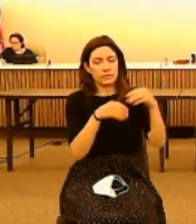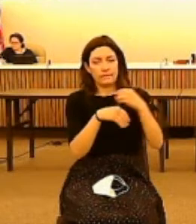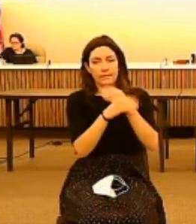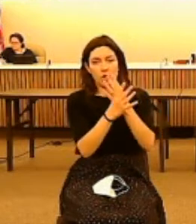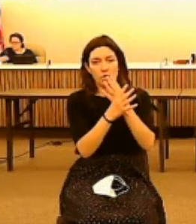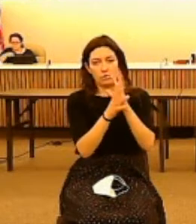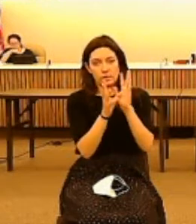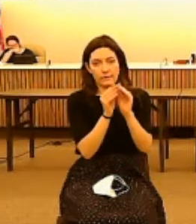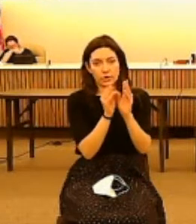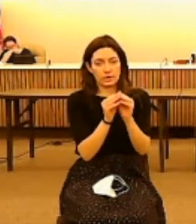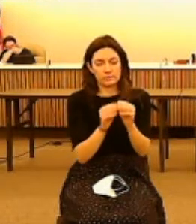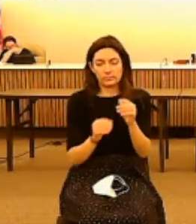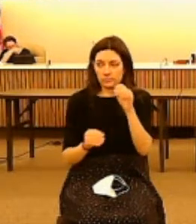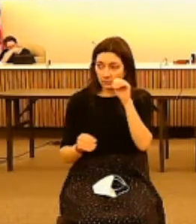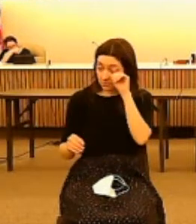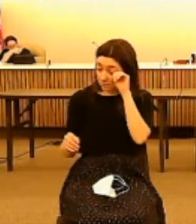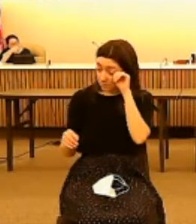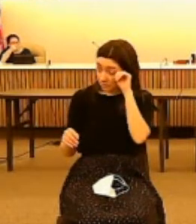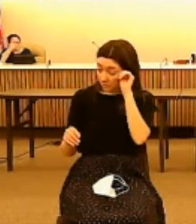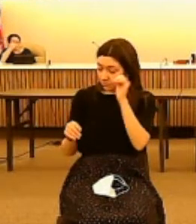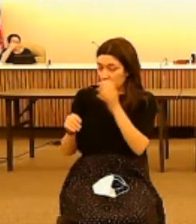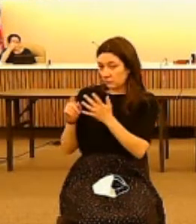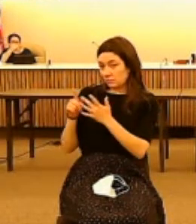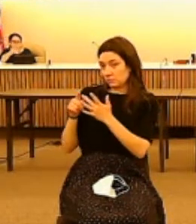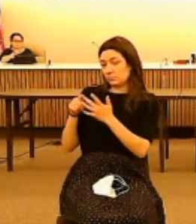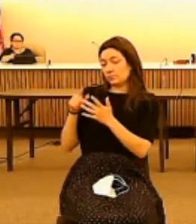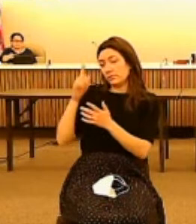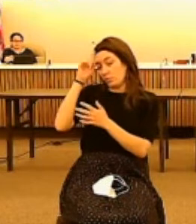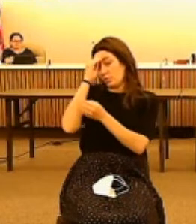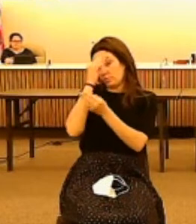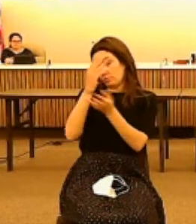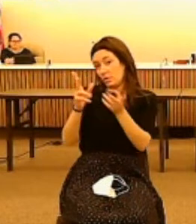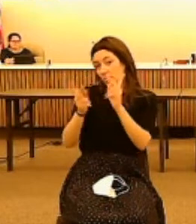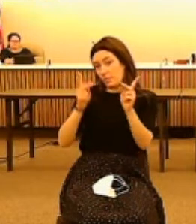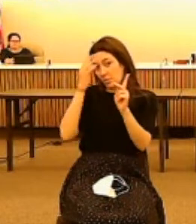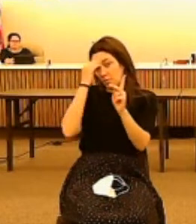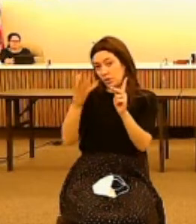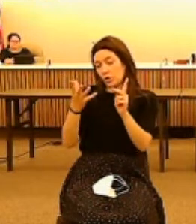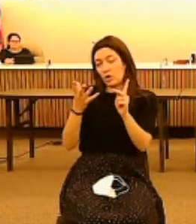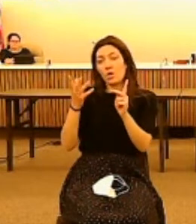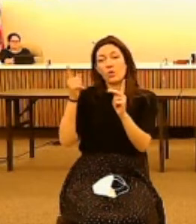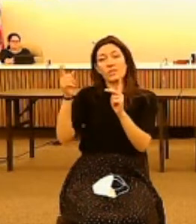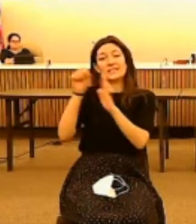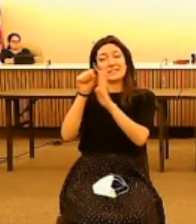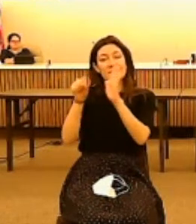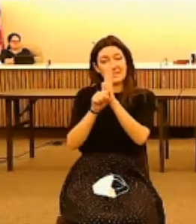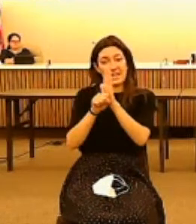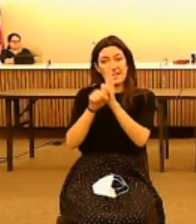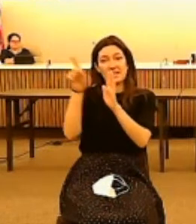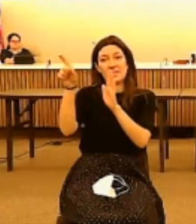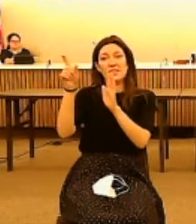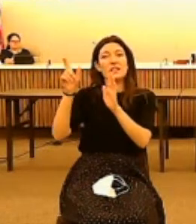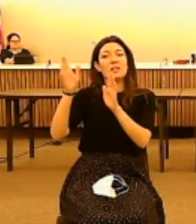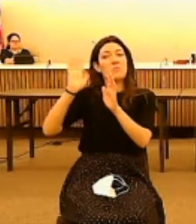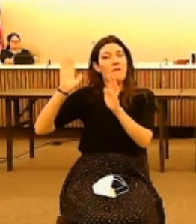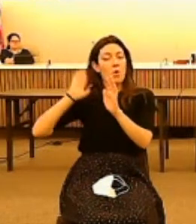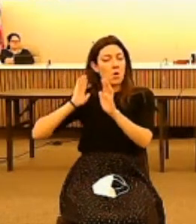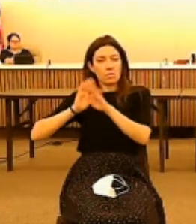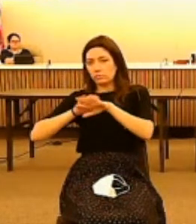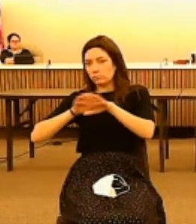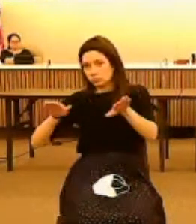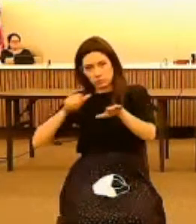So for those unaware, the state changed their open meetings law to allow this. It used to be if someone